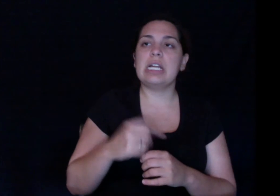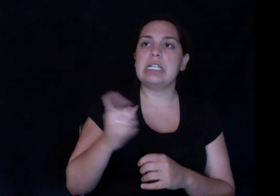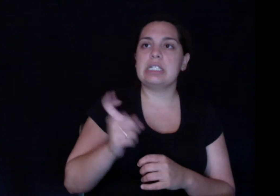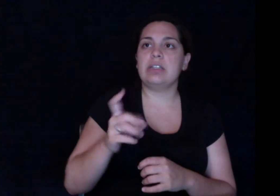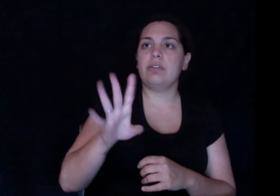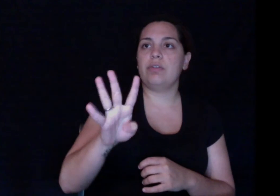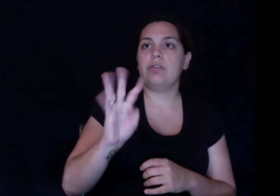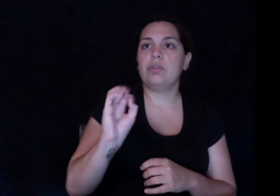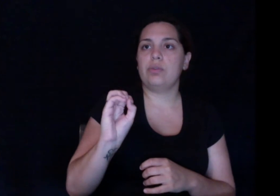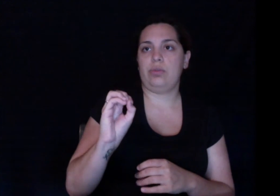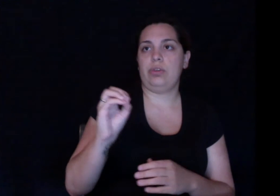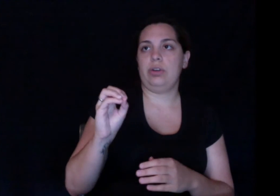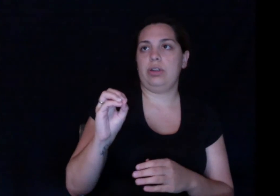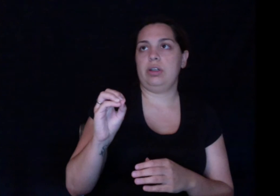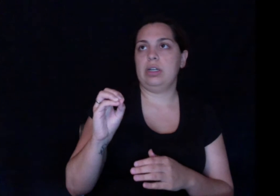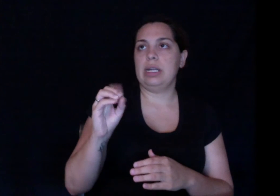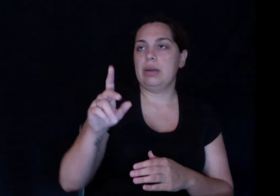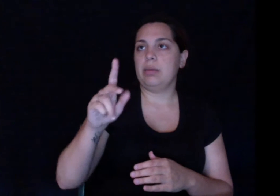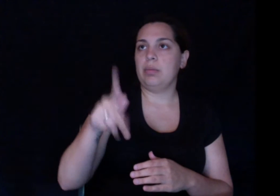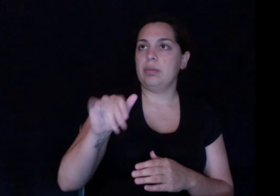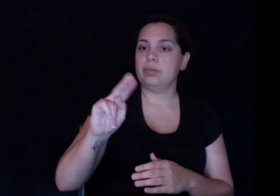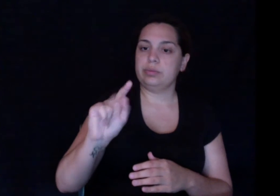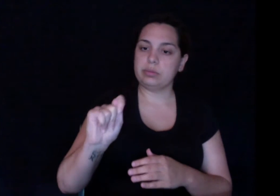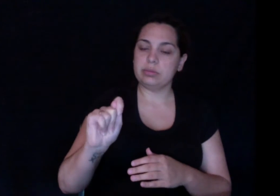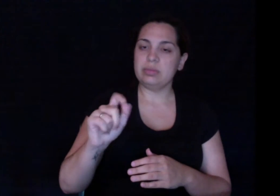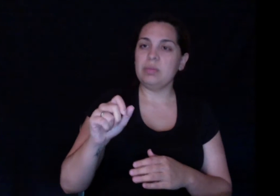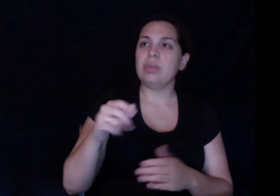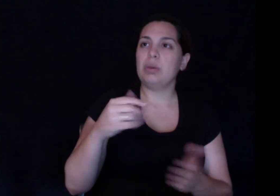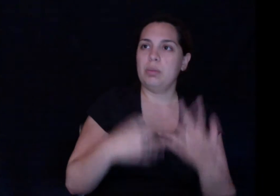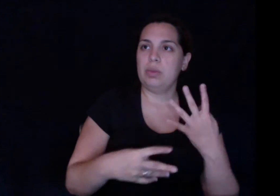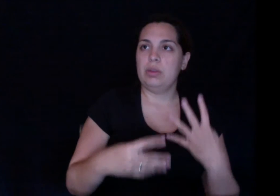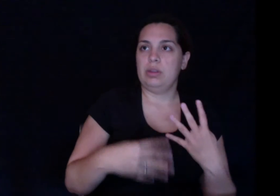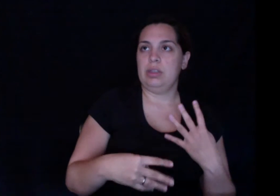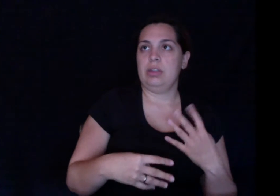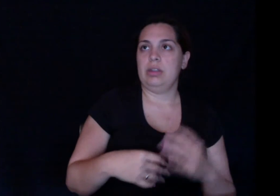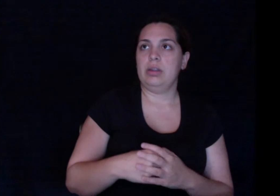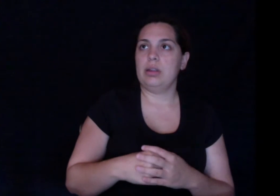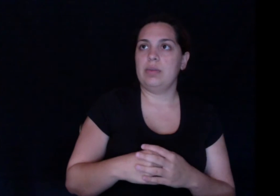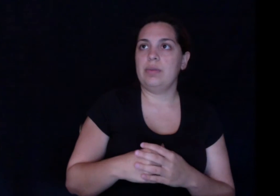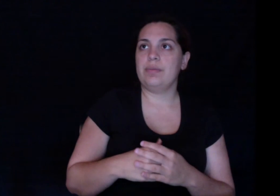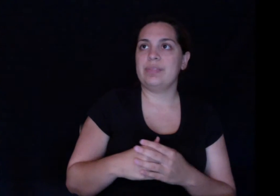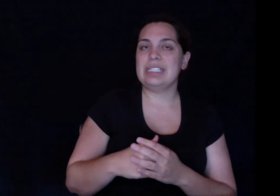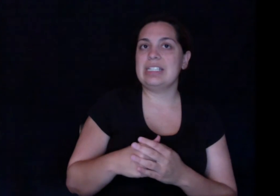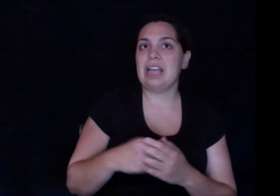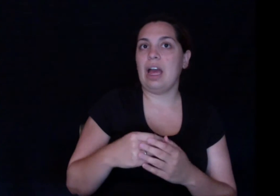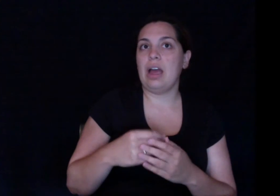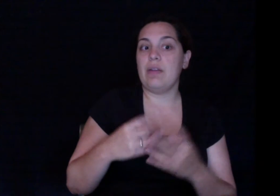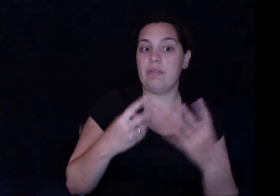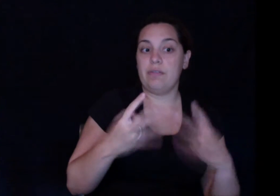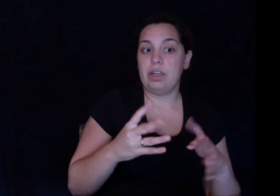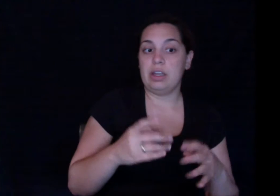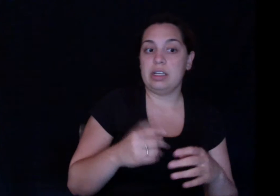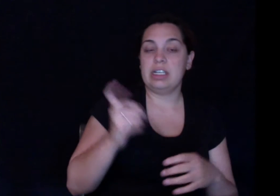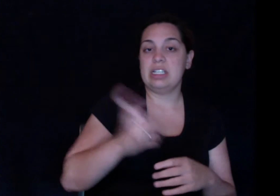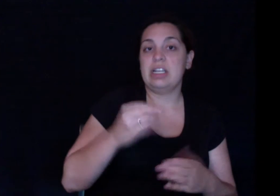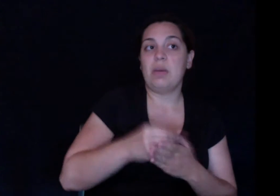pain-free experience, and I got a delicious cookie afterwards. I highly encourage all of you listening to at least consider donating blood sometime soon. If